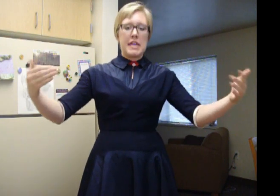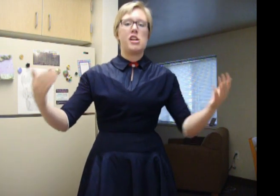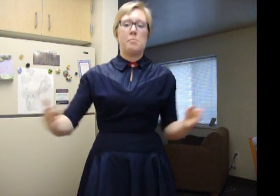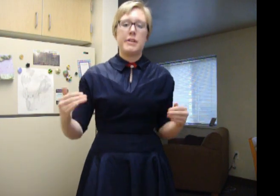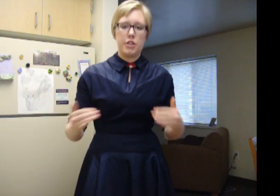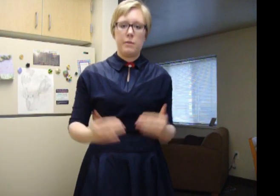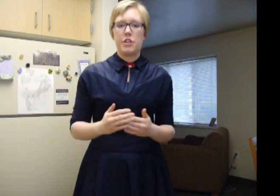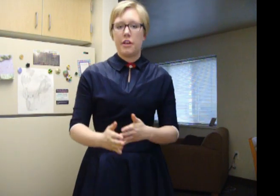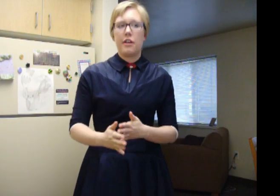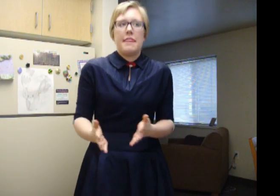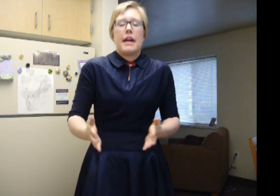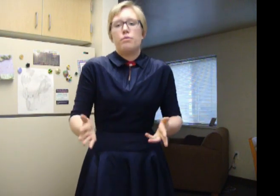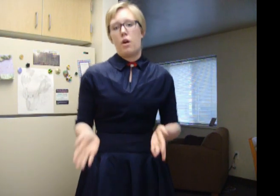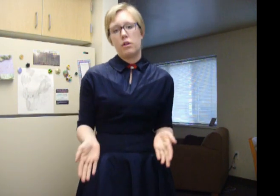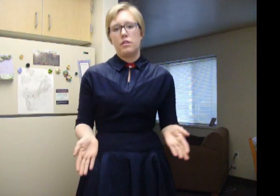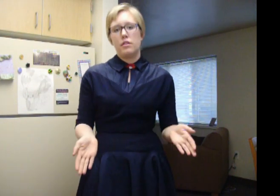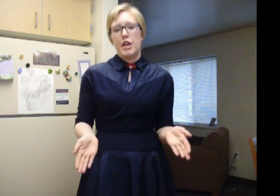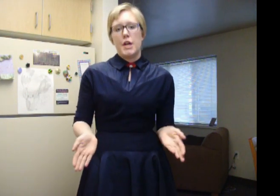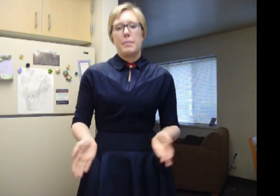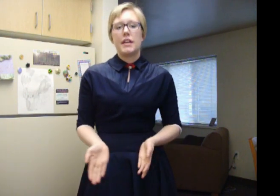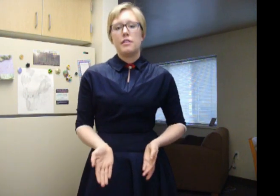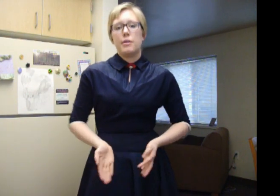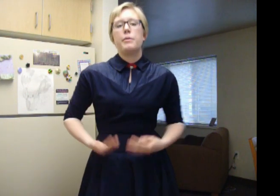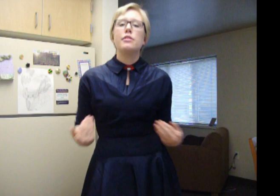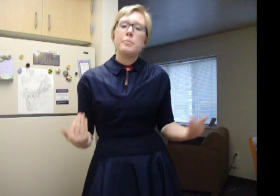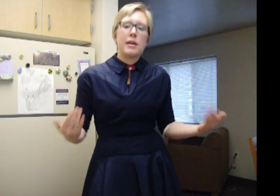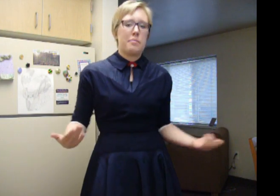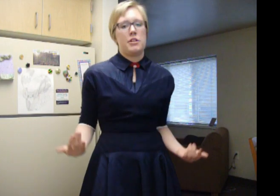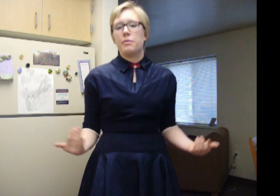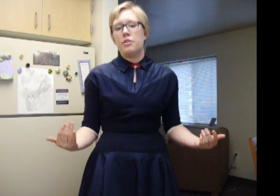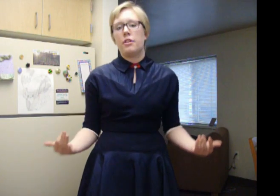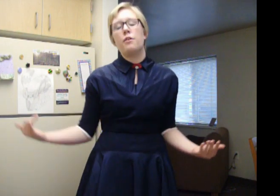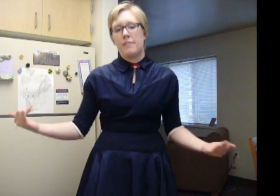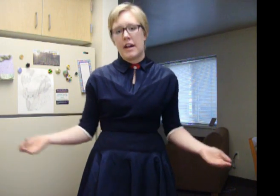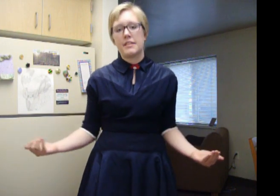in competition with each other, and that's wrong. Because, you know what, we shouldn't be in competition with each other over guys,